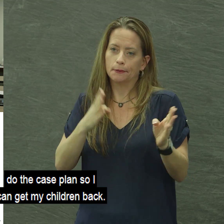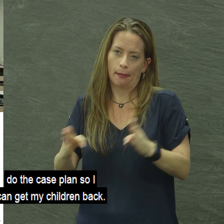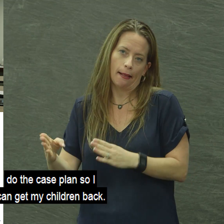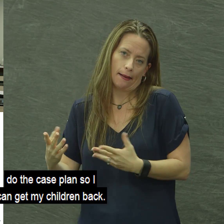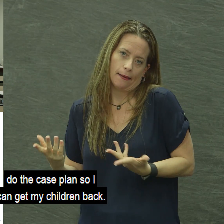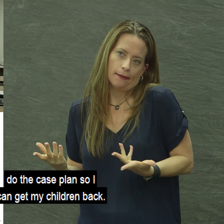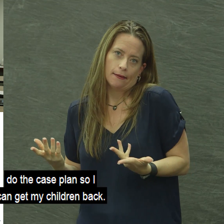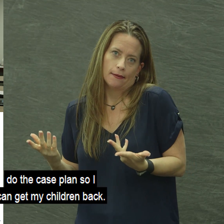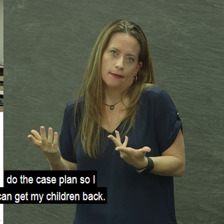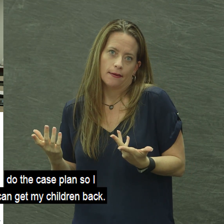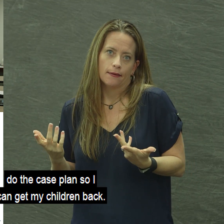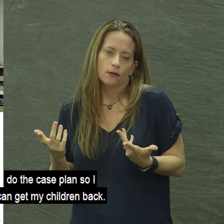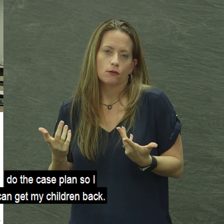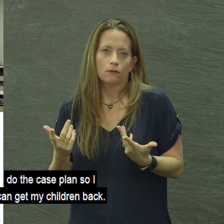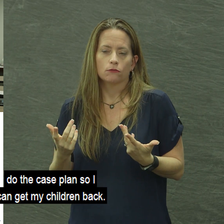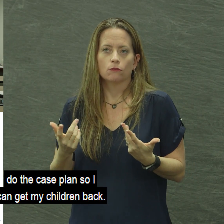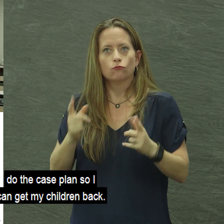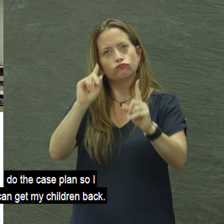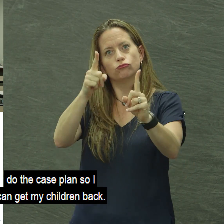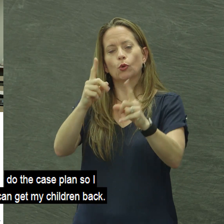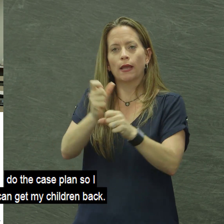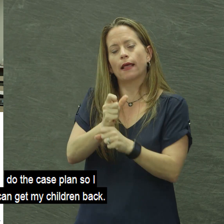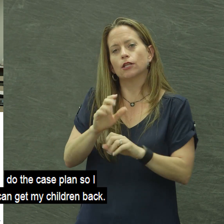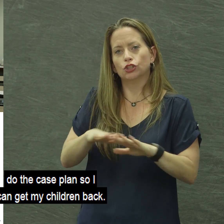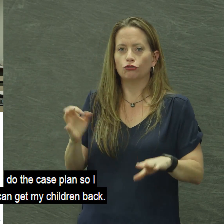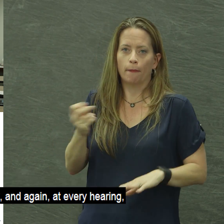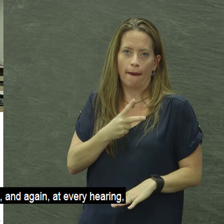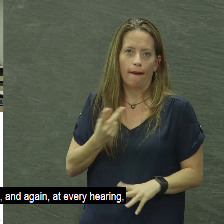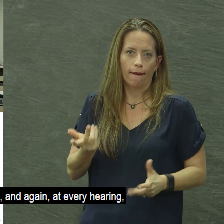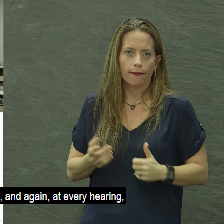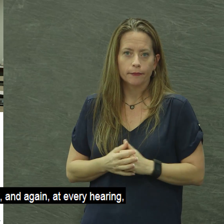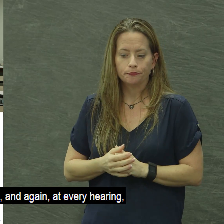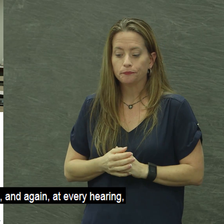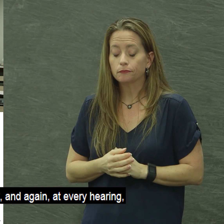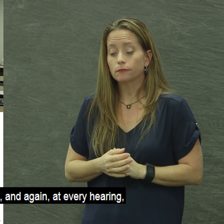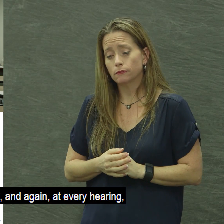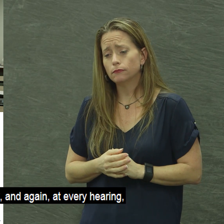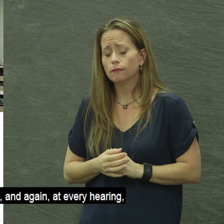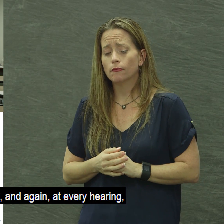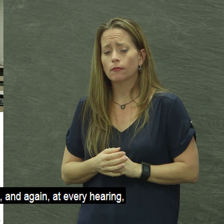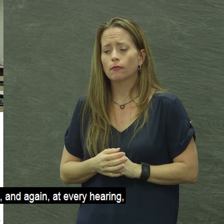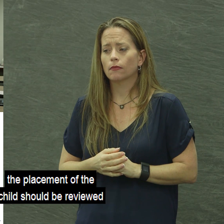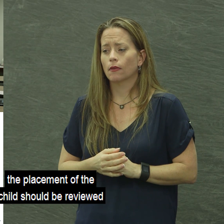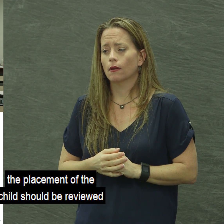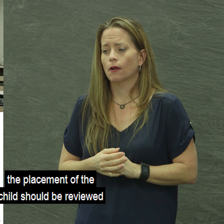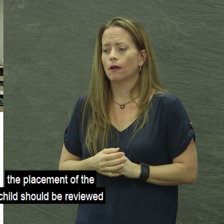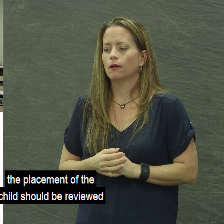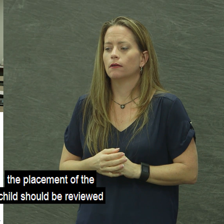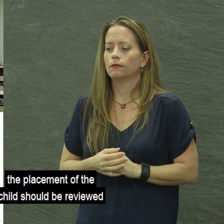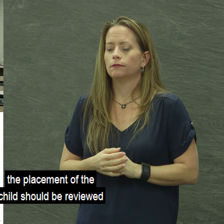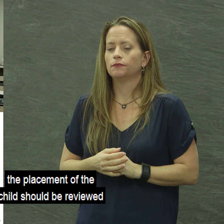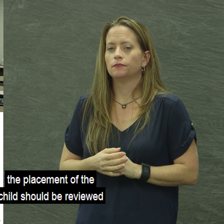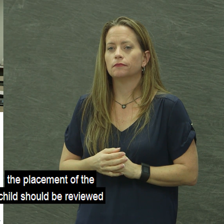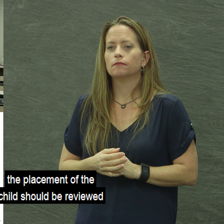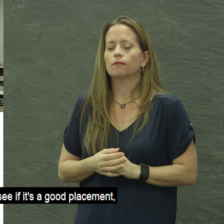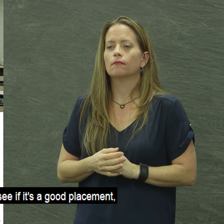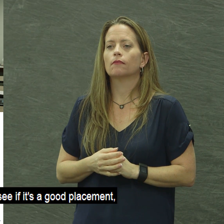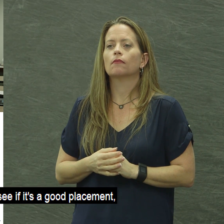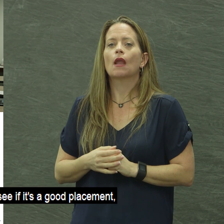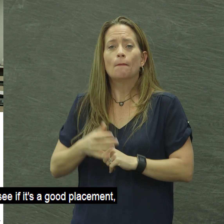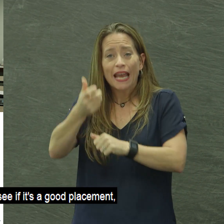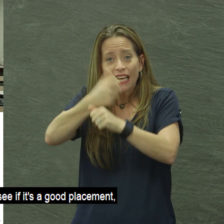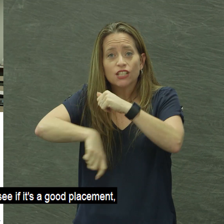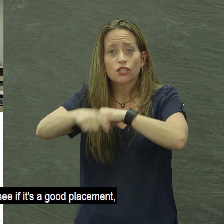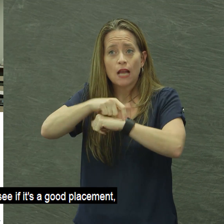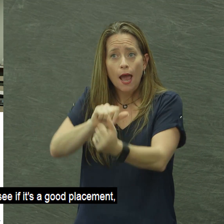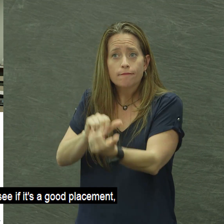do the case plan so I can get my children back. Okay, and again, at every hearing, the placement of the child should be reviewed to